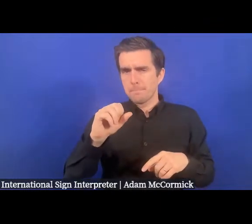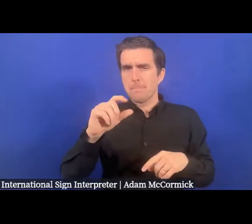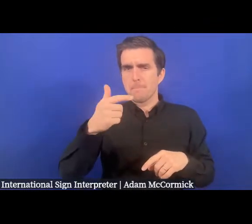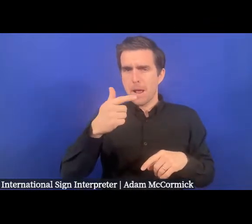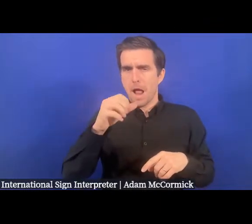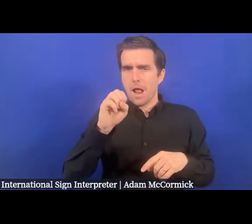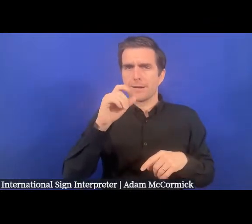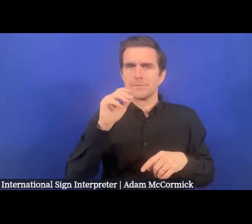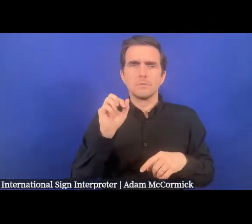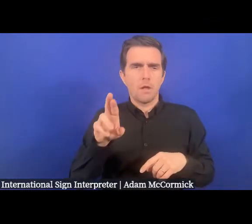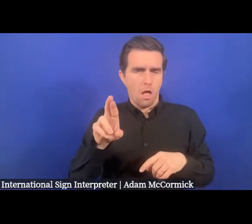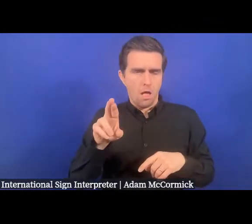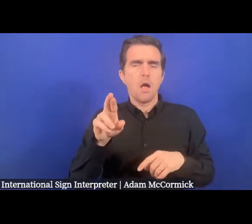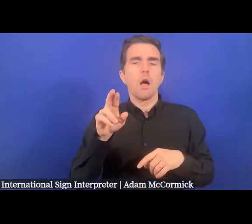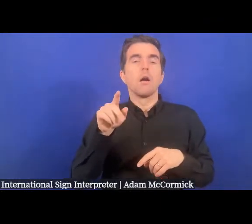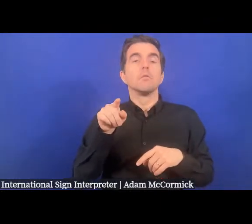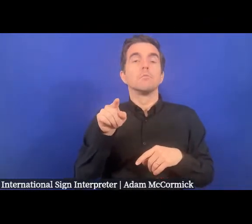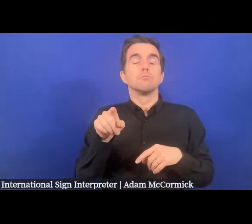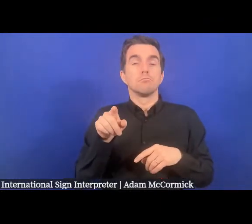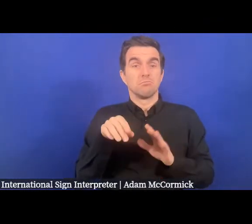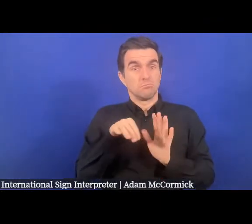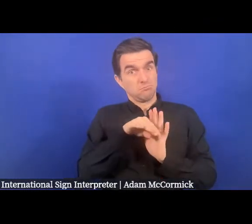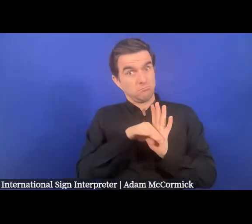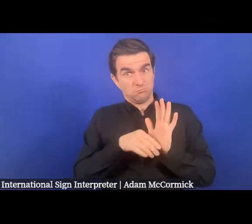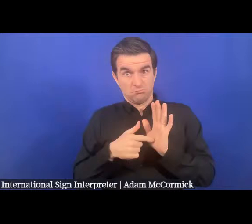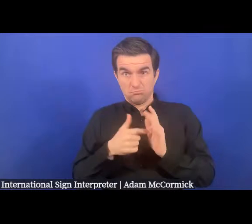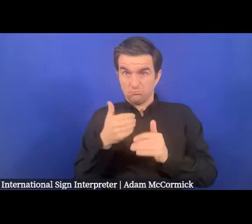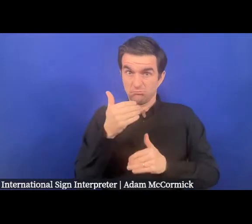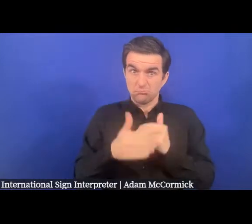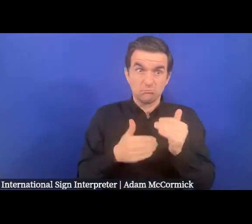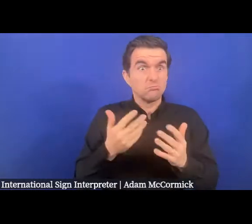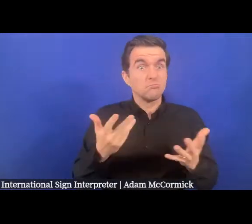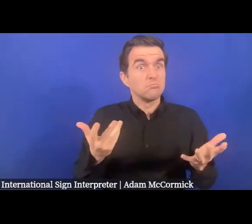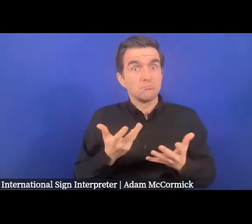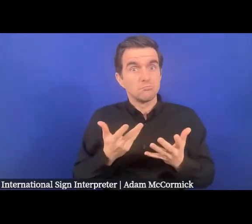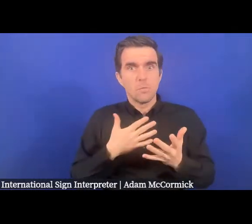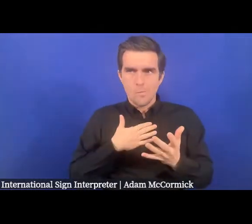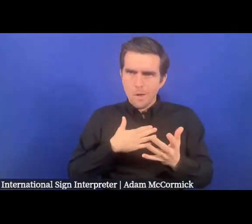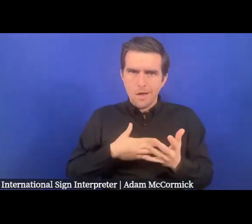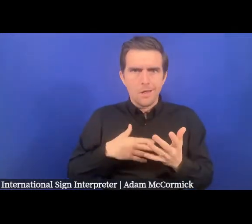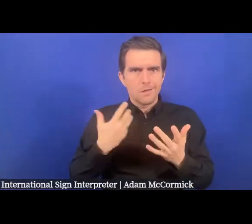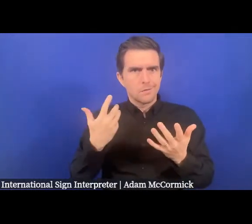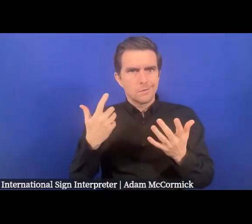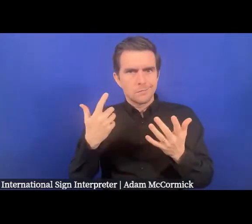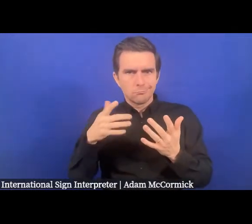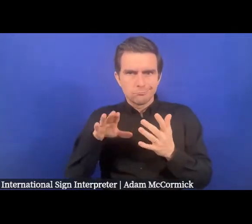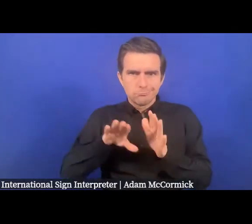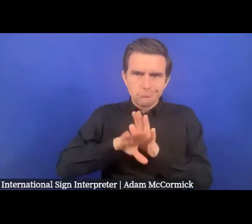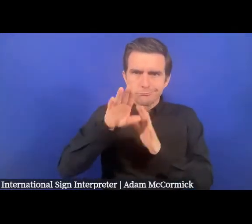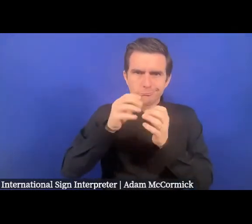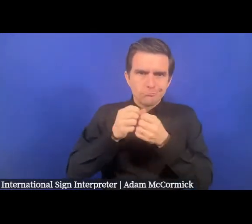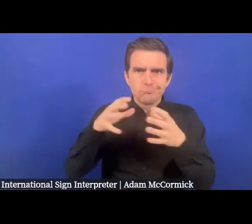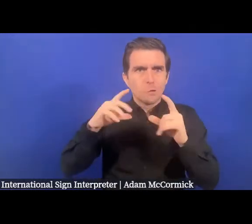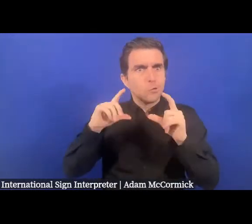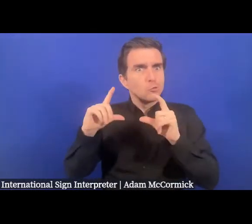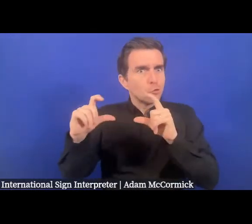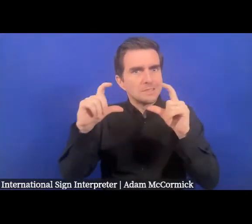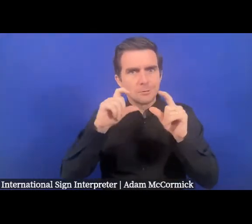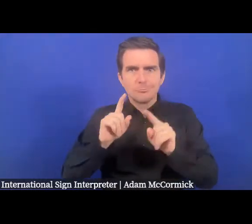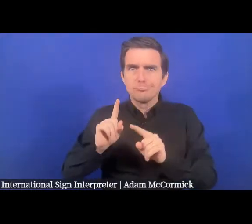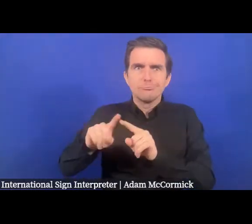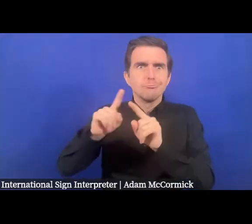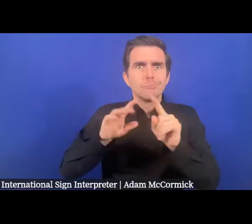different countries. And one of their main focus is on, gender mainstreaming within everything that we do.